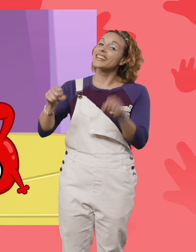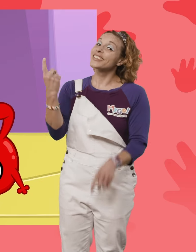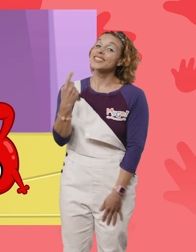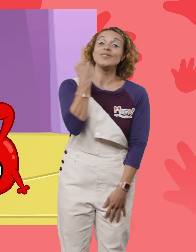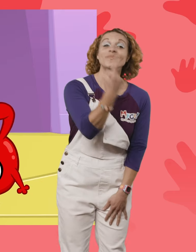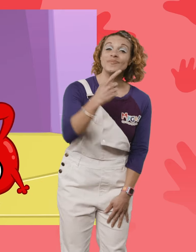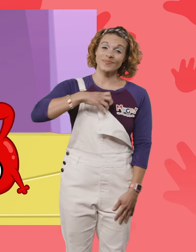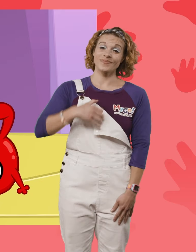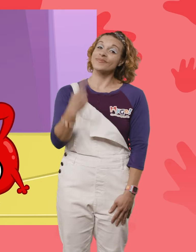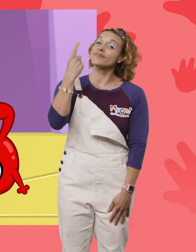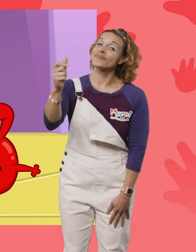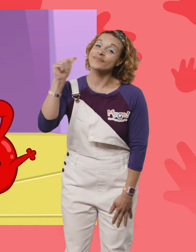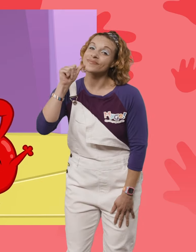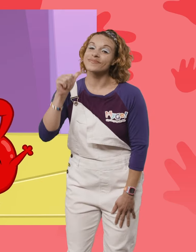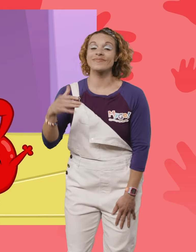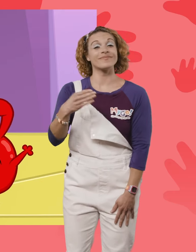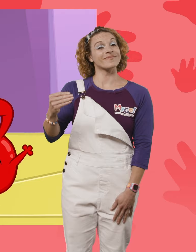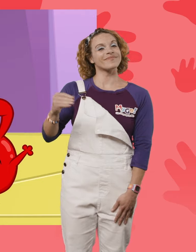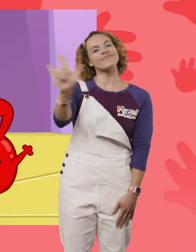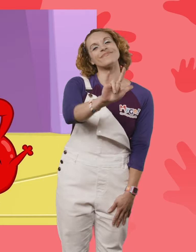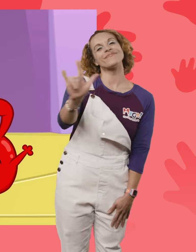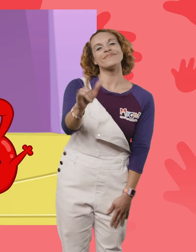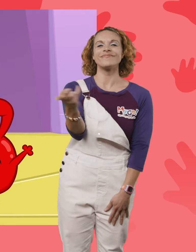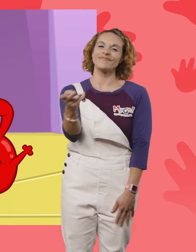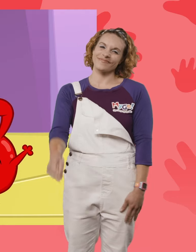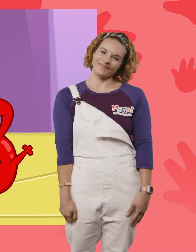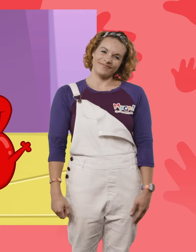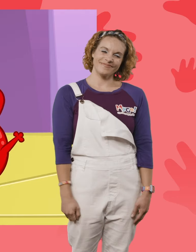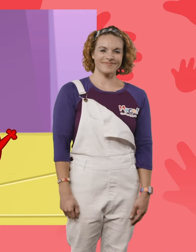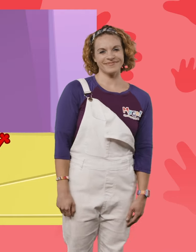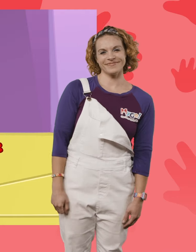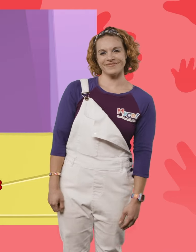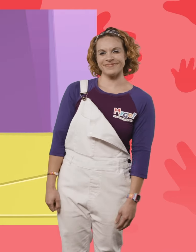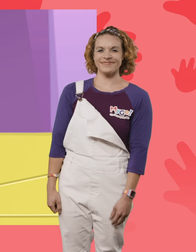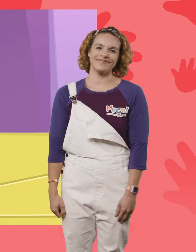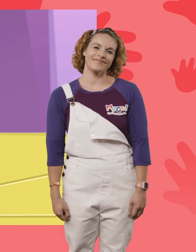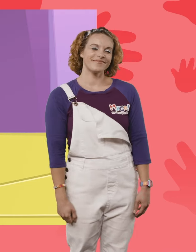can only be one Morphle and one April, and I love you both.